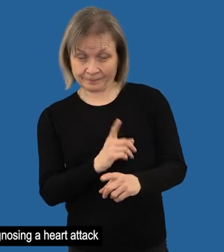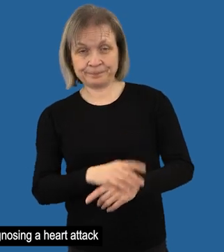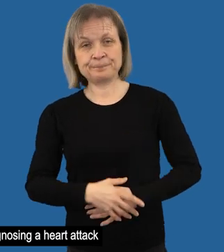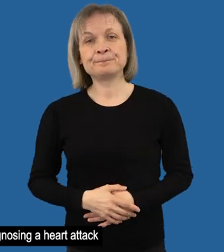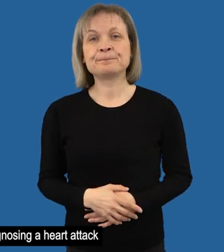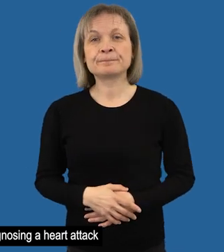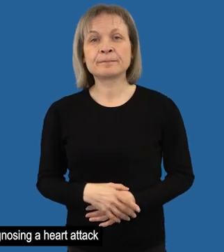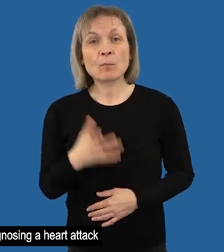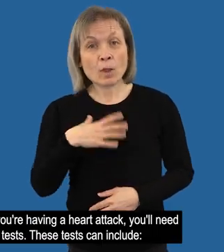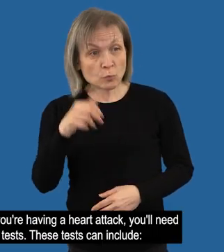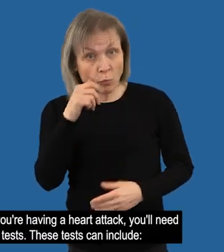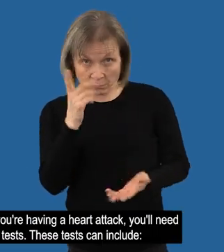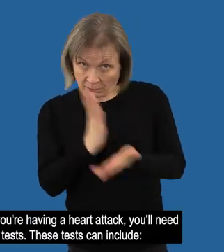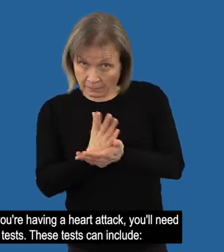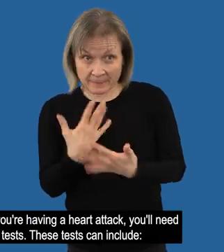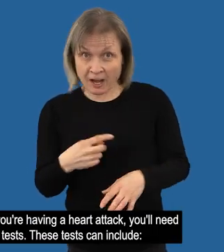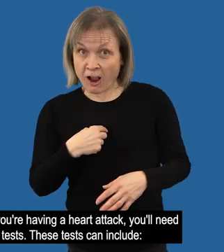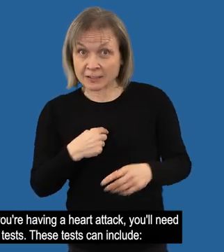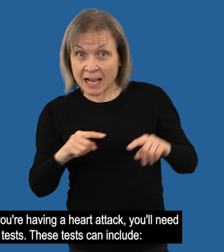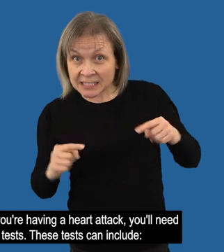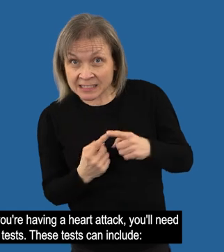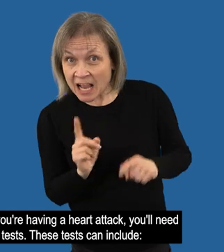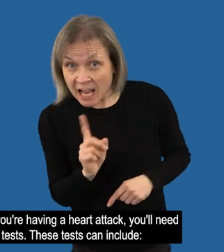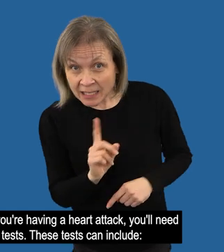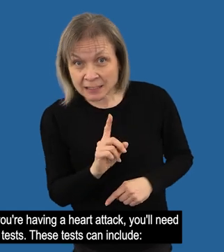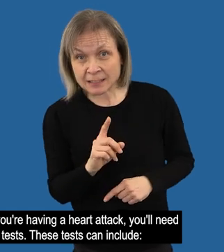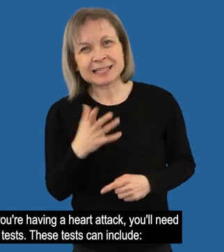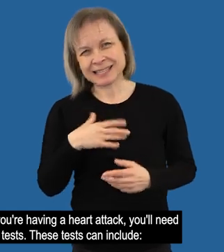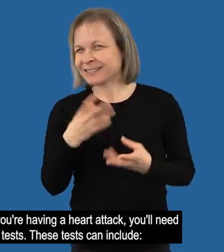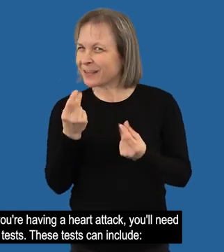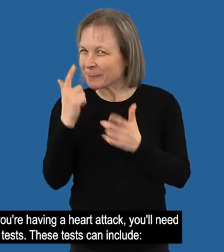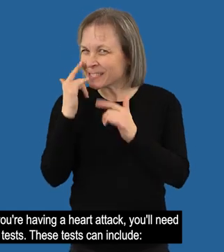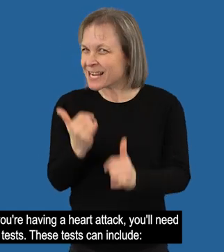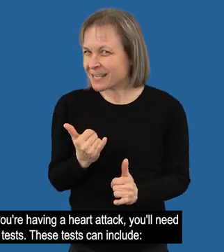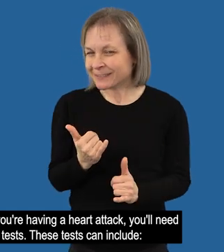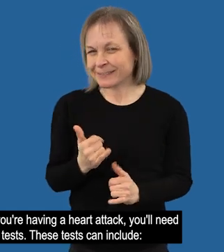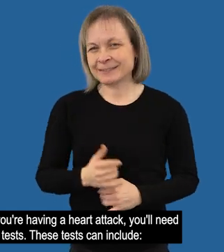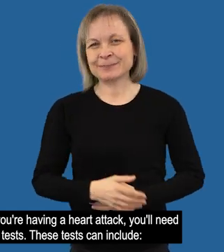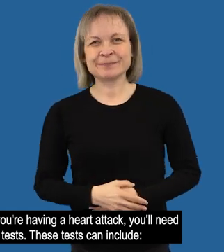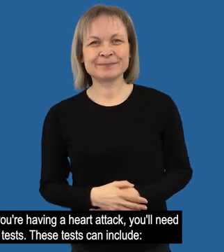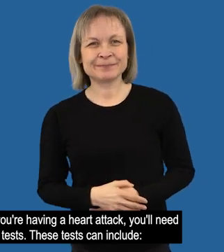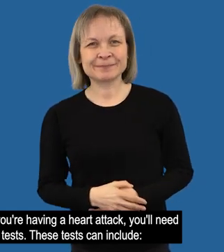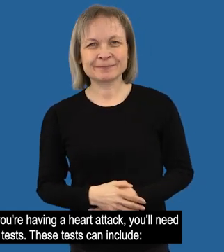Diagnosing a heart attack. In order to find out if you're having a heart attack, you'll need to have some